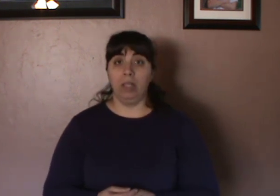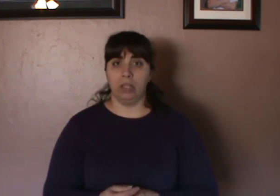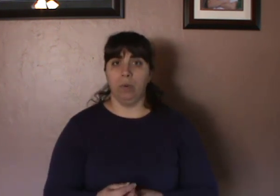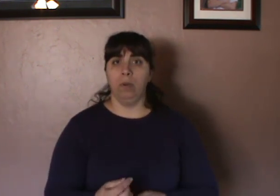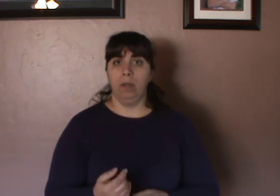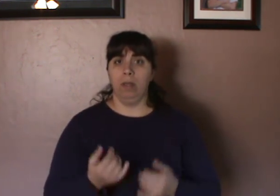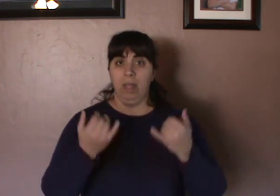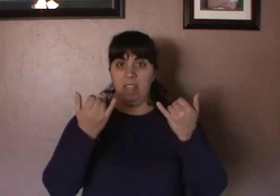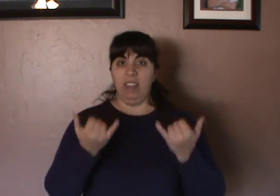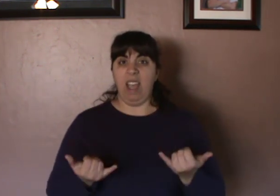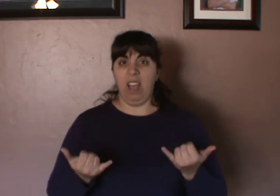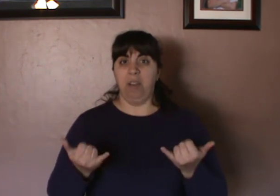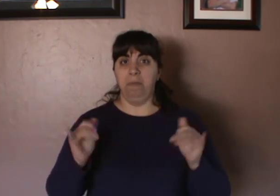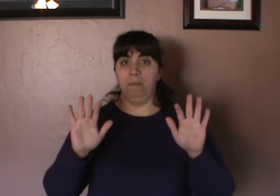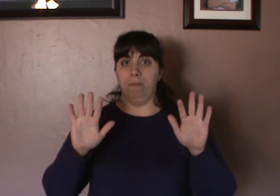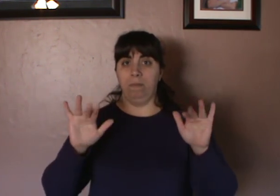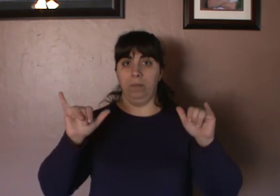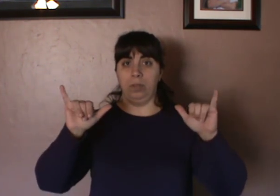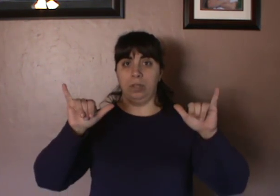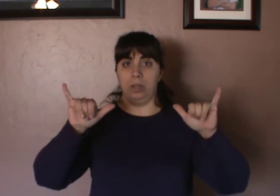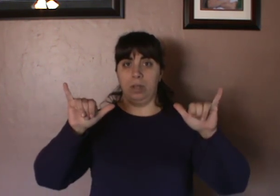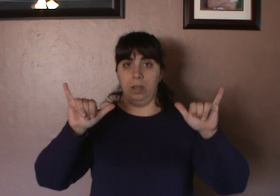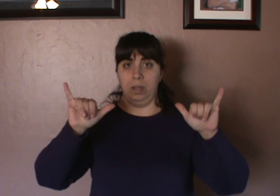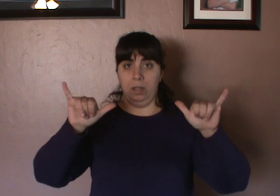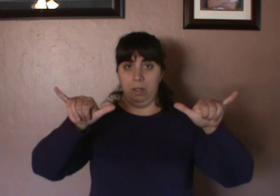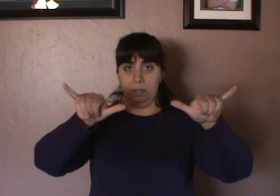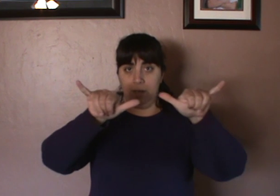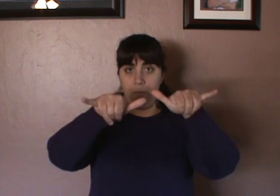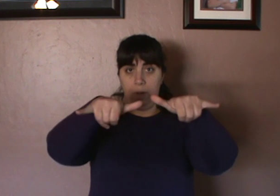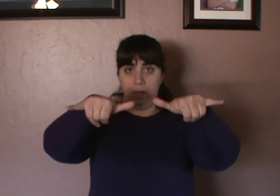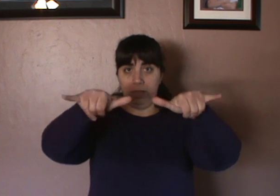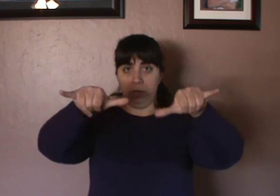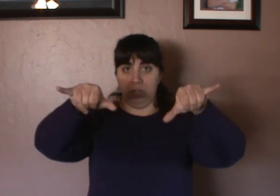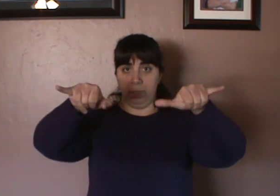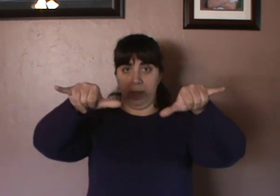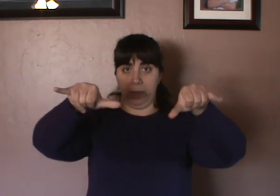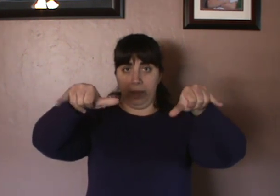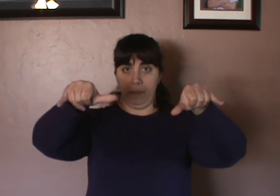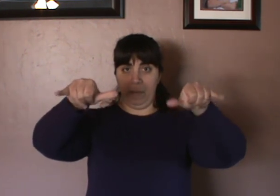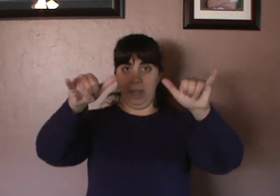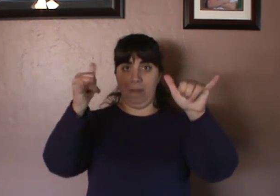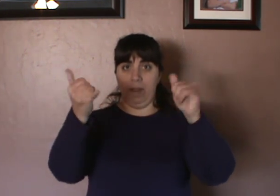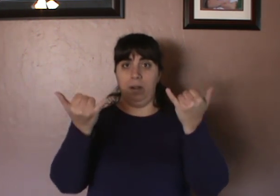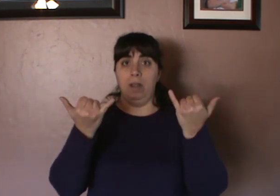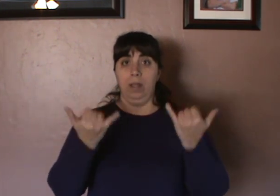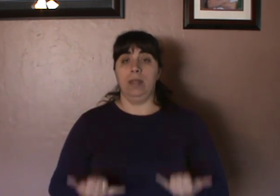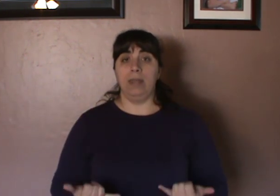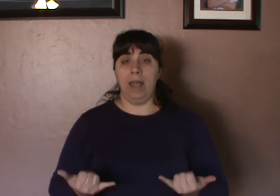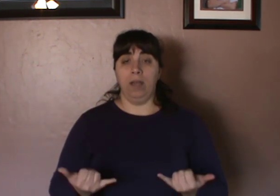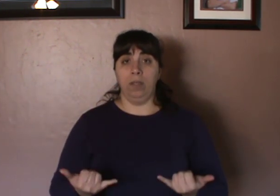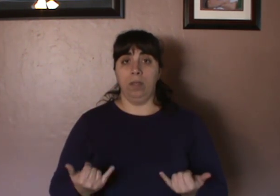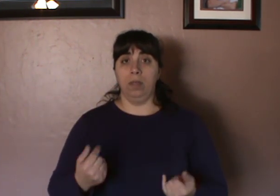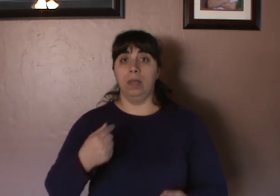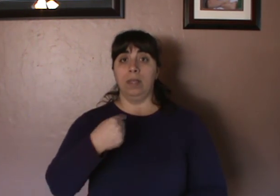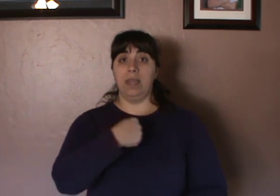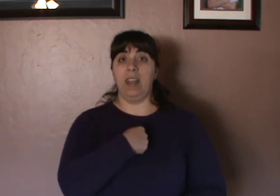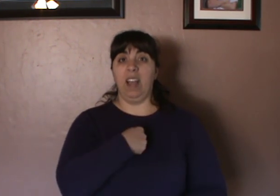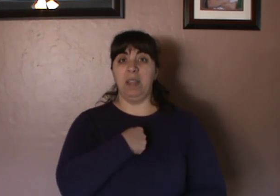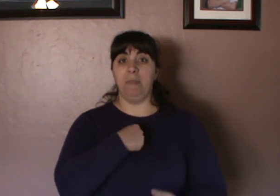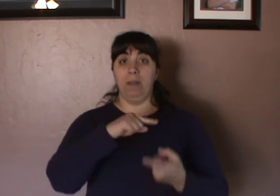so now we'll just, it's like why, so just my thumb and pinky finger. Now that